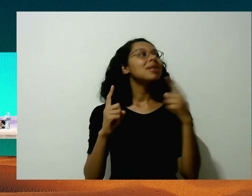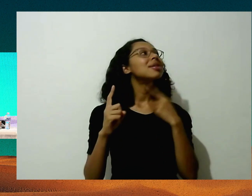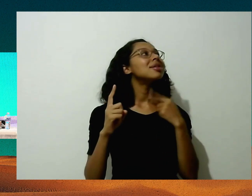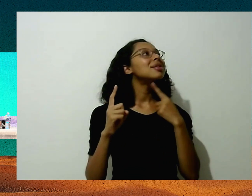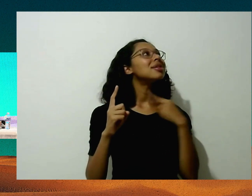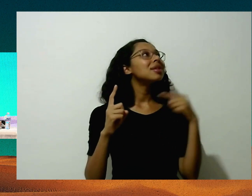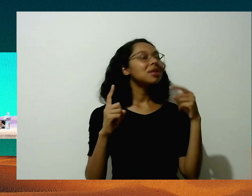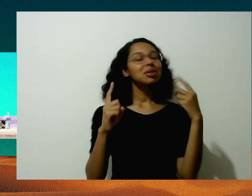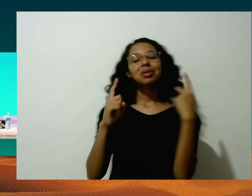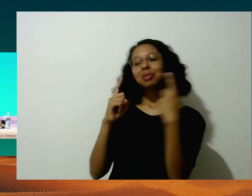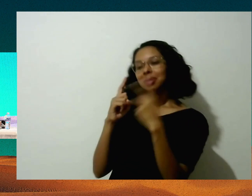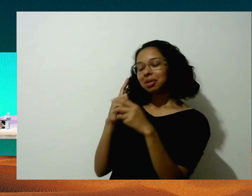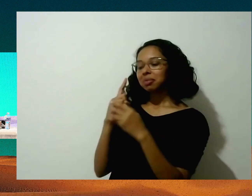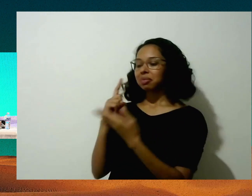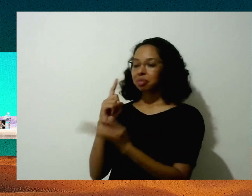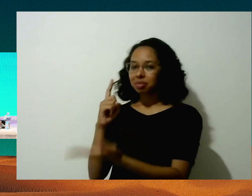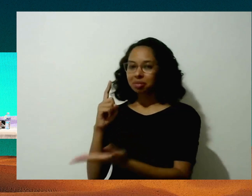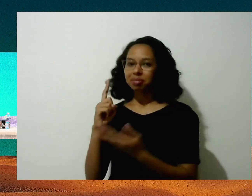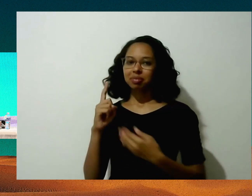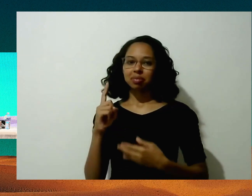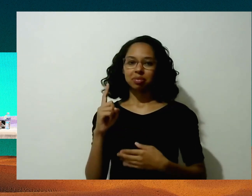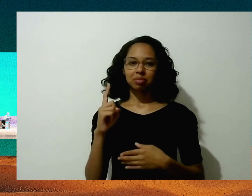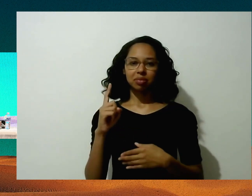to his servants. Não é? Right?